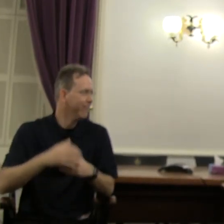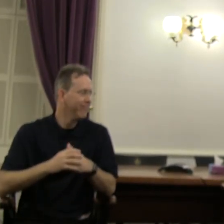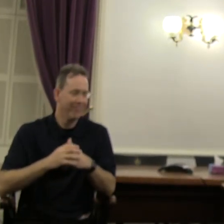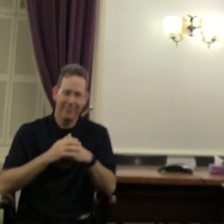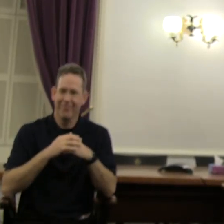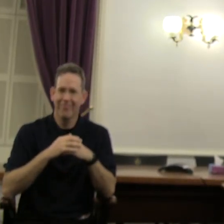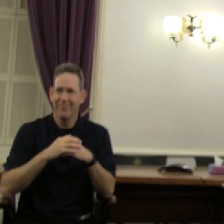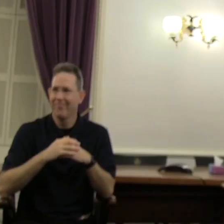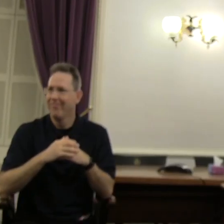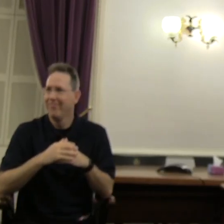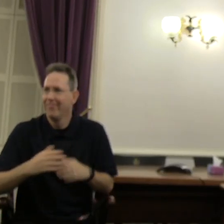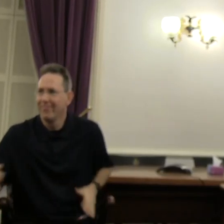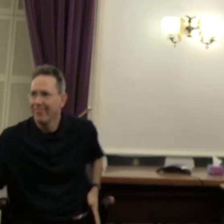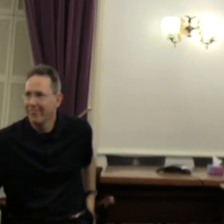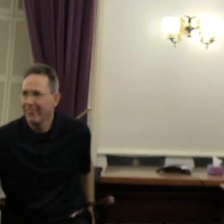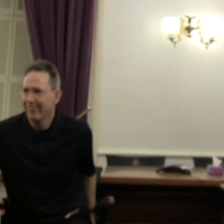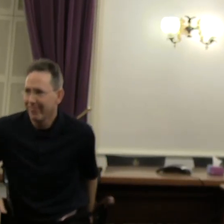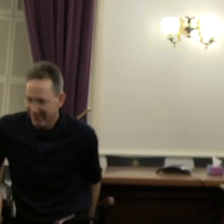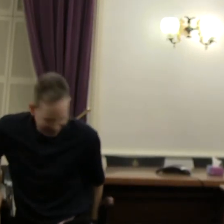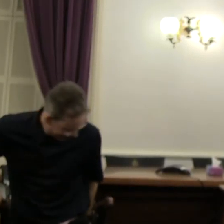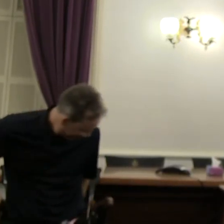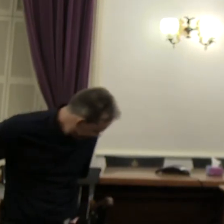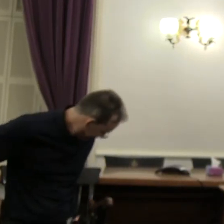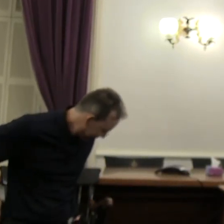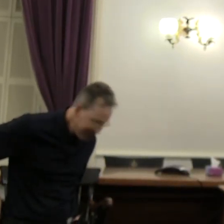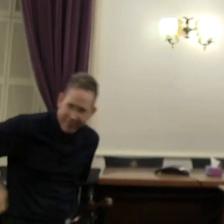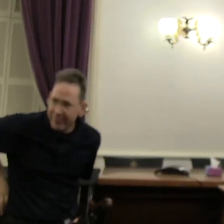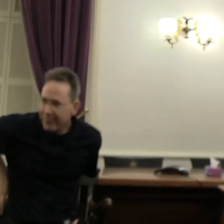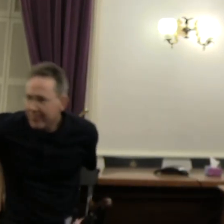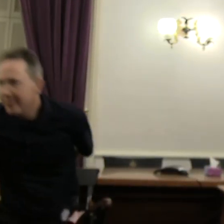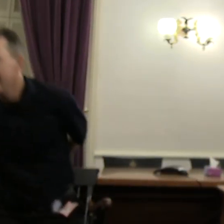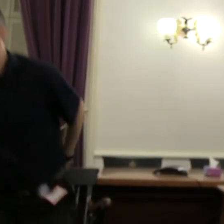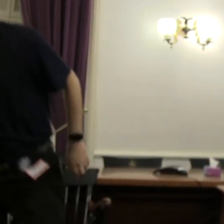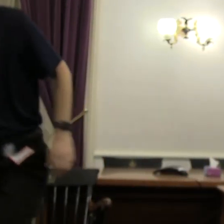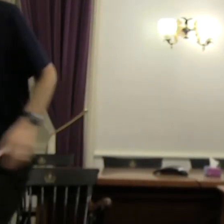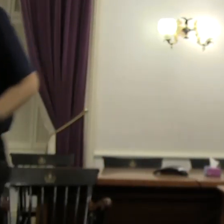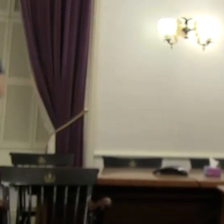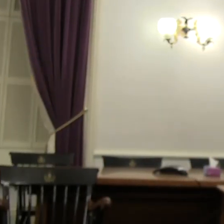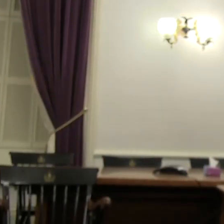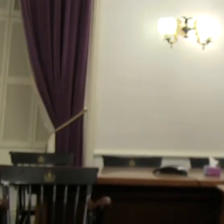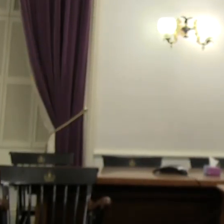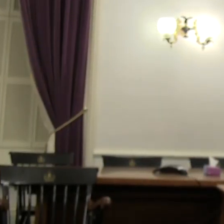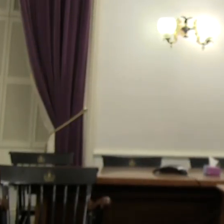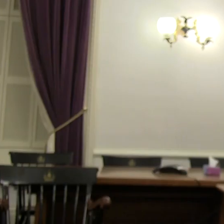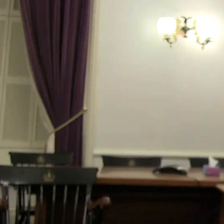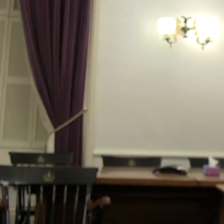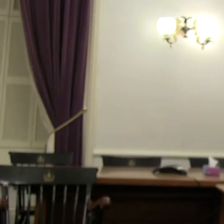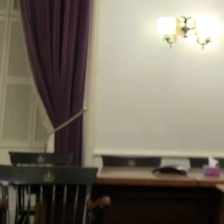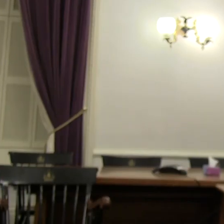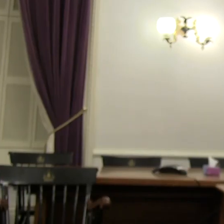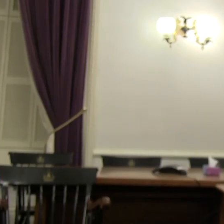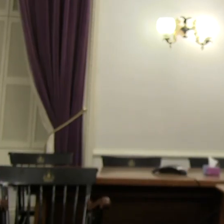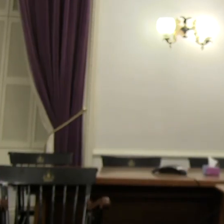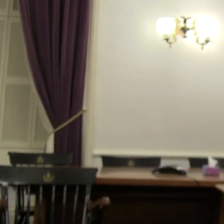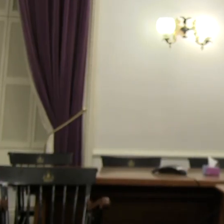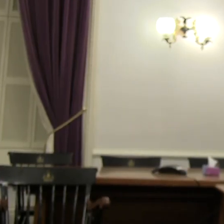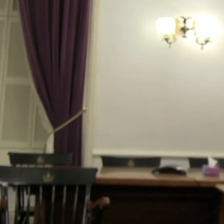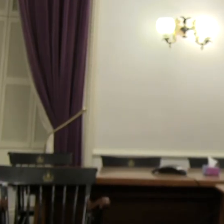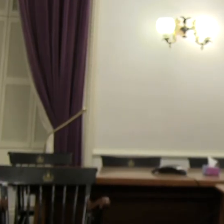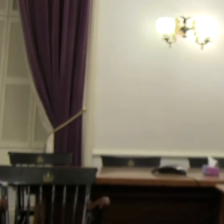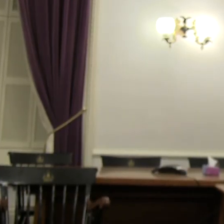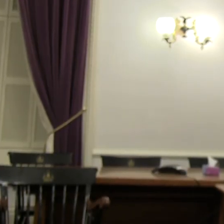This is, as you might suspect, this is all part of our community, our health, and our well-being. Thank you.